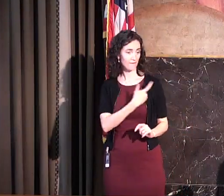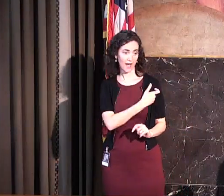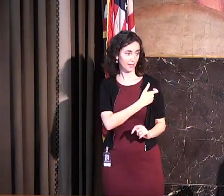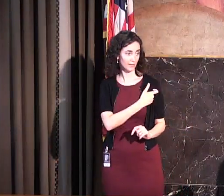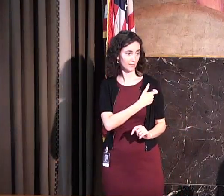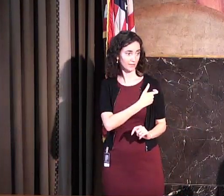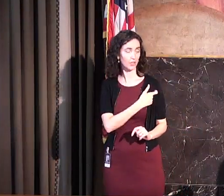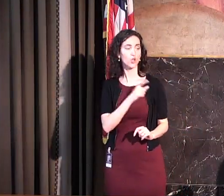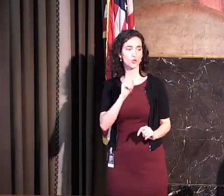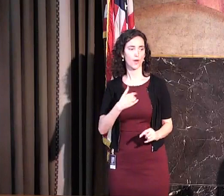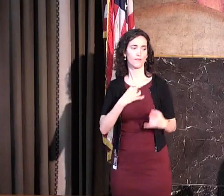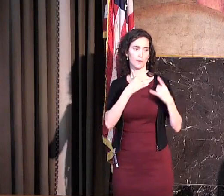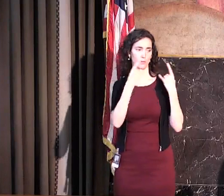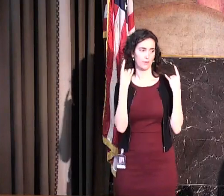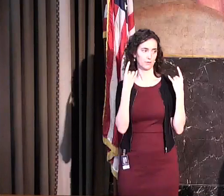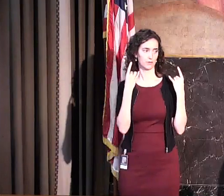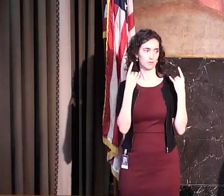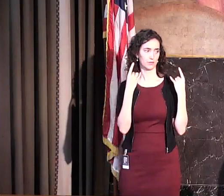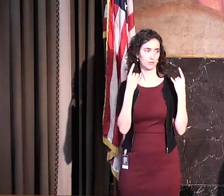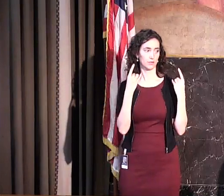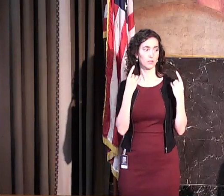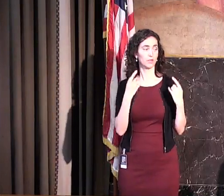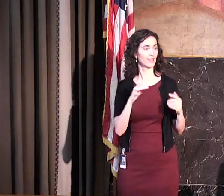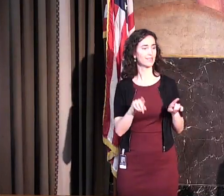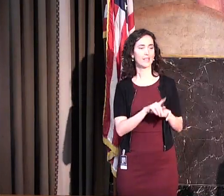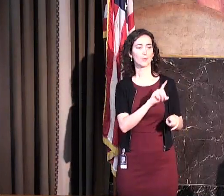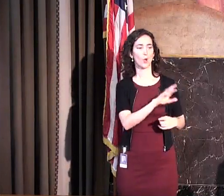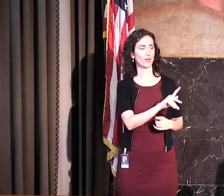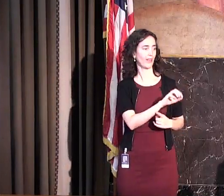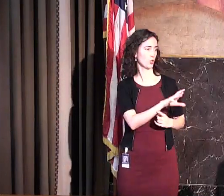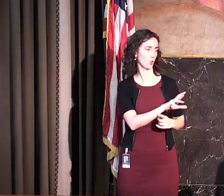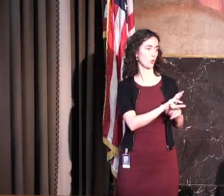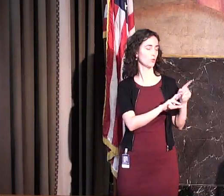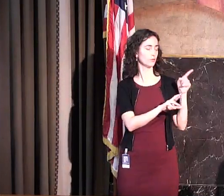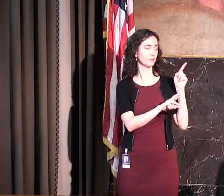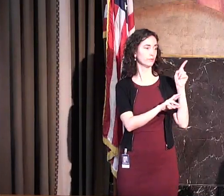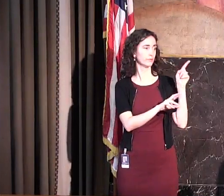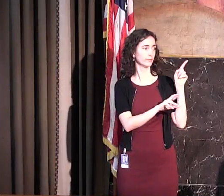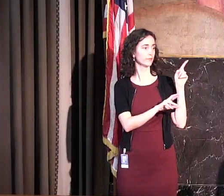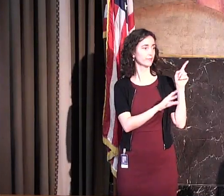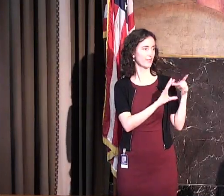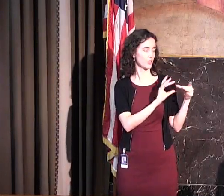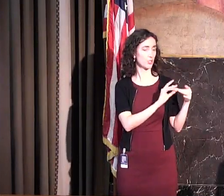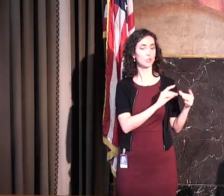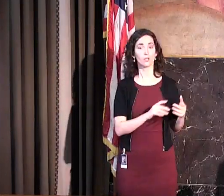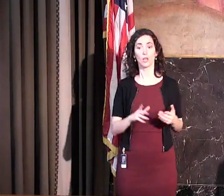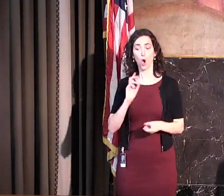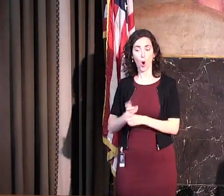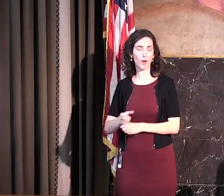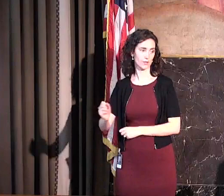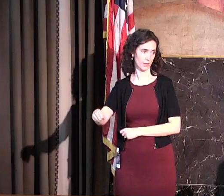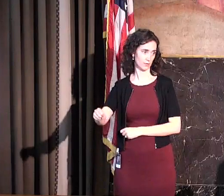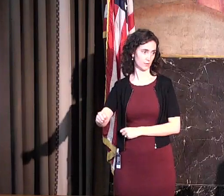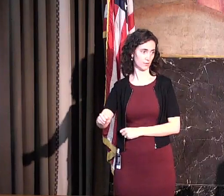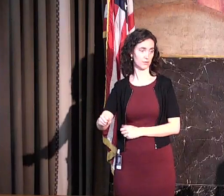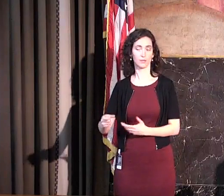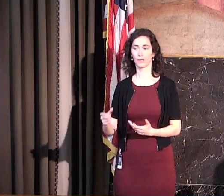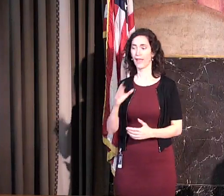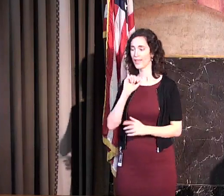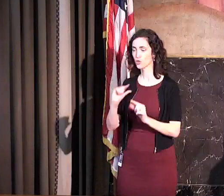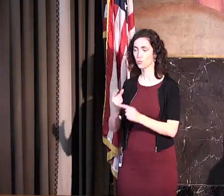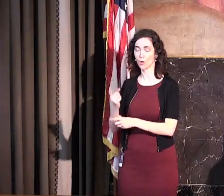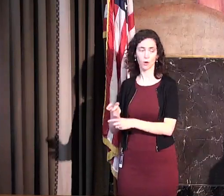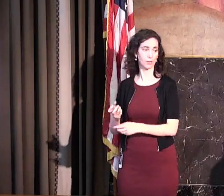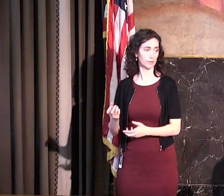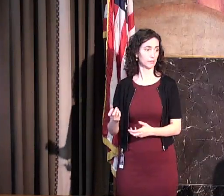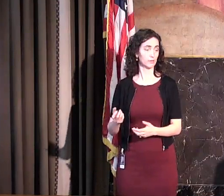Dr. Cantor talked about. Will it be hard? Yes. Do I hope for approval for his age group? Very soon, yes. If they have clinical trials that